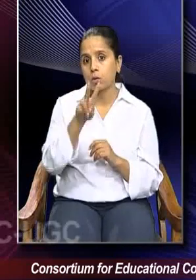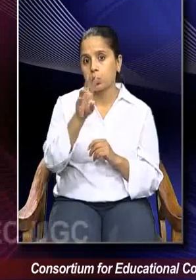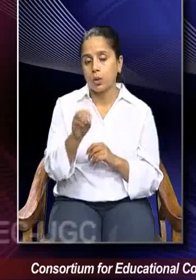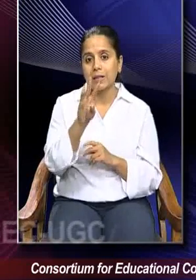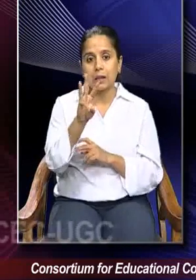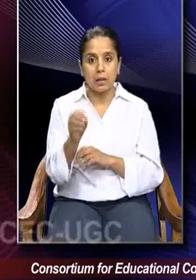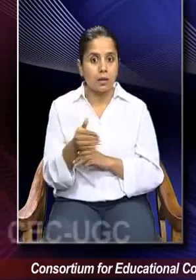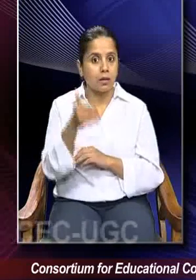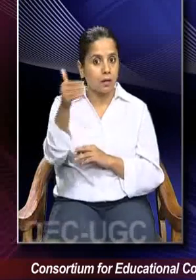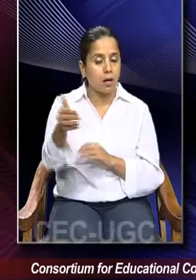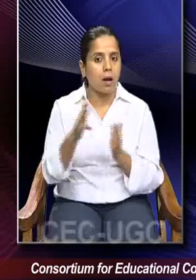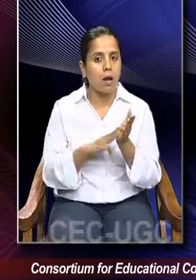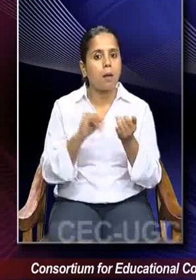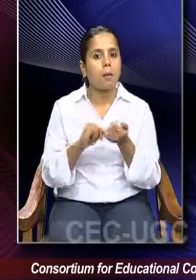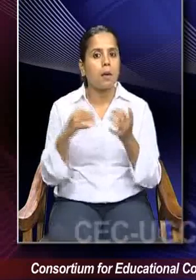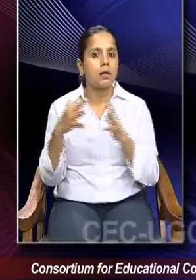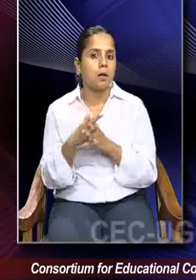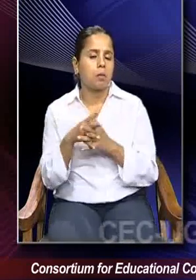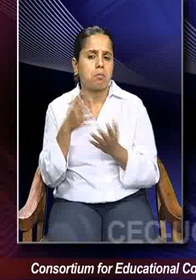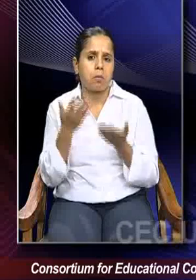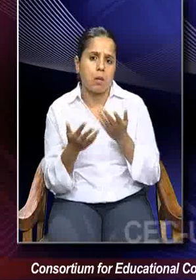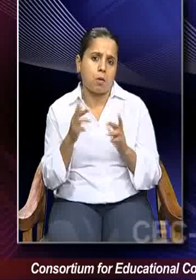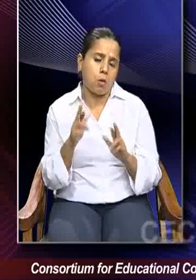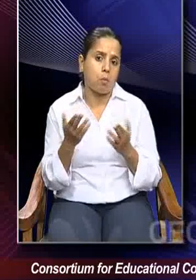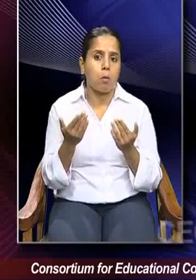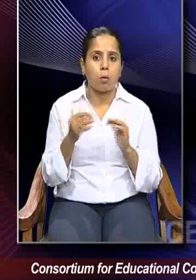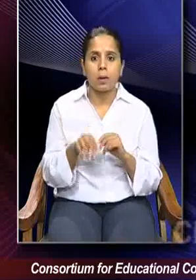2030, MSW is likely to reach